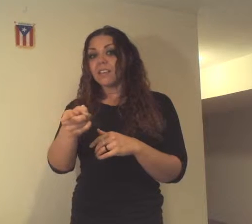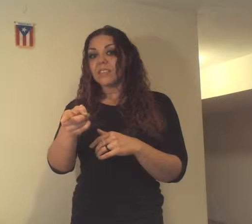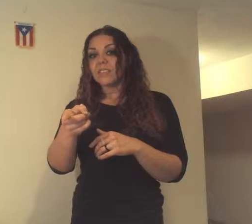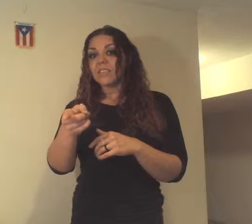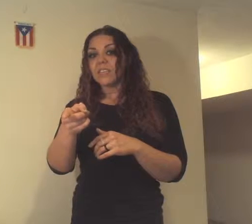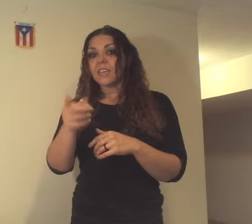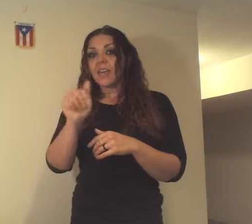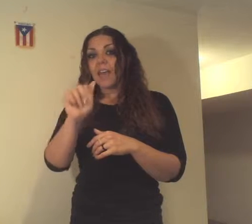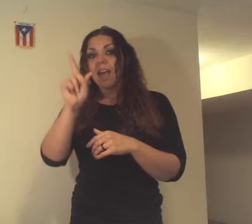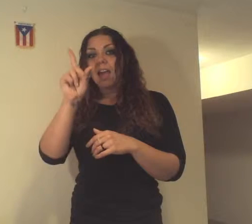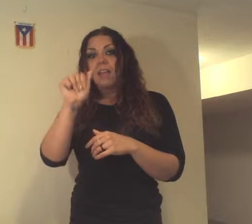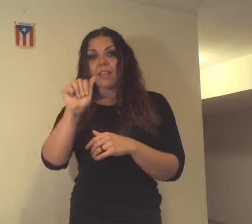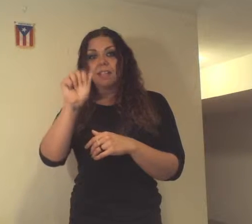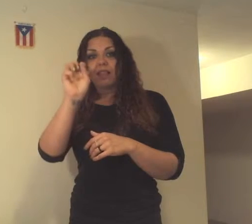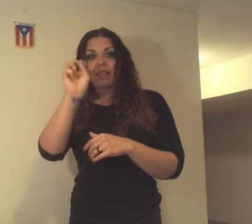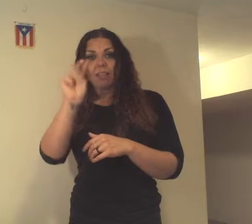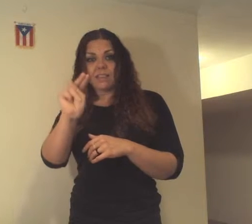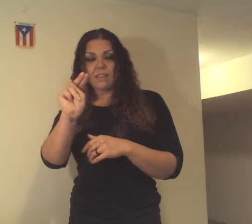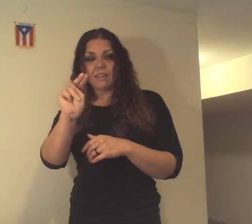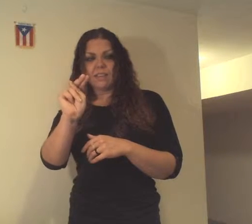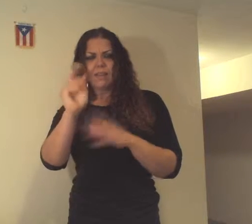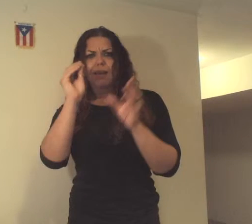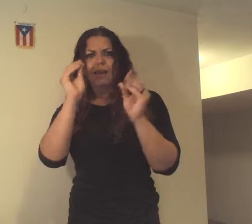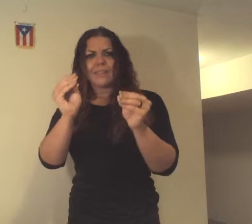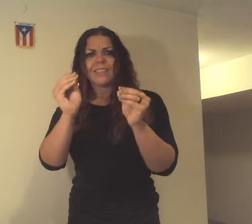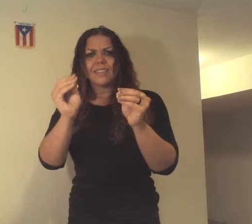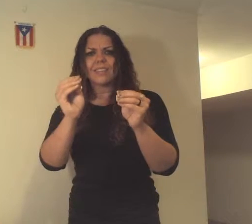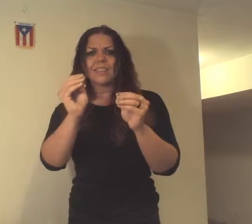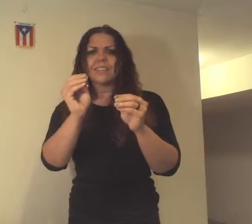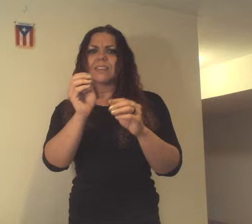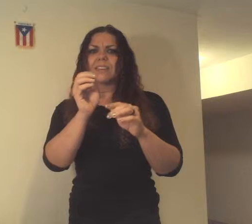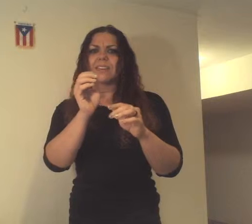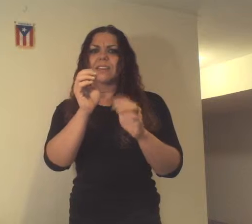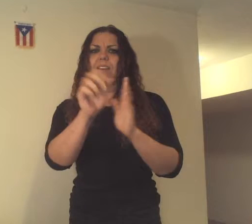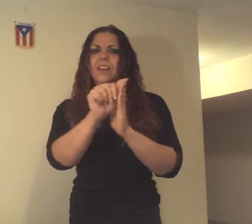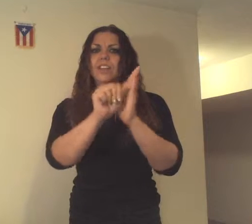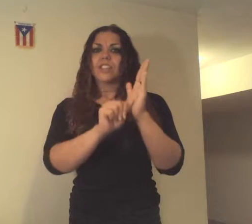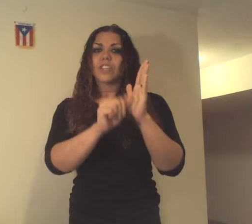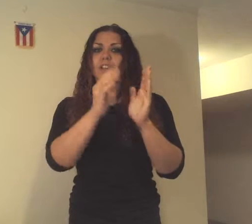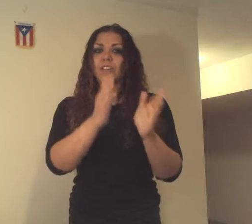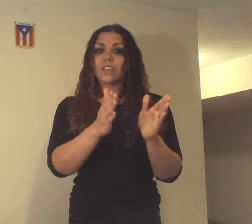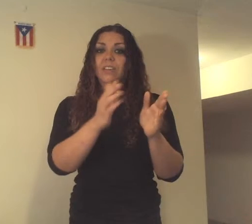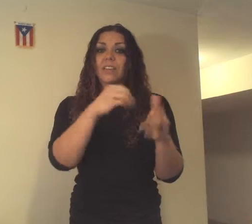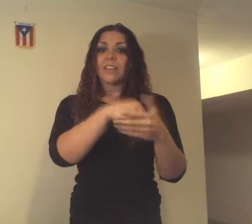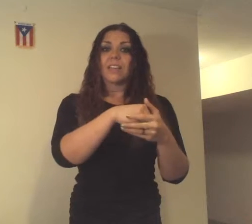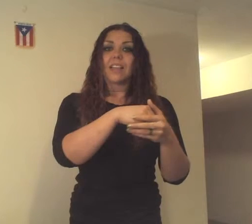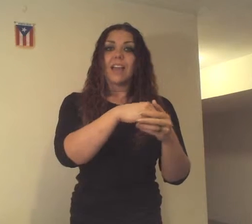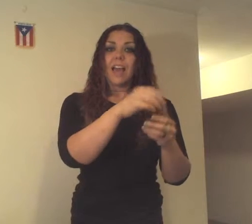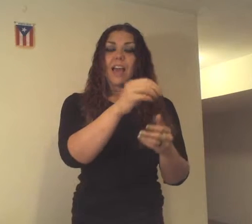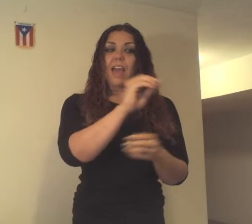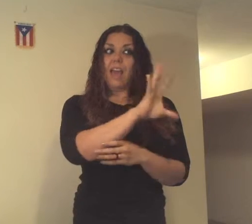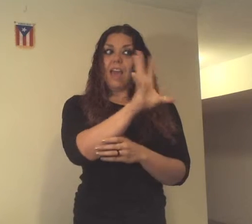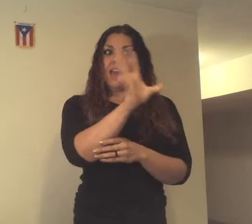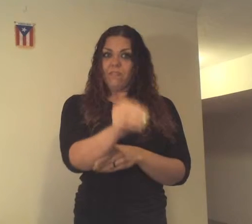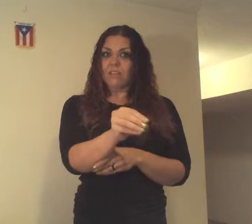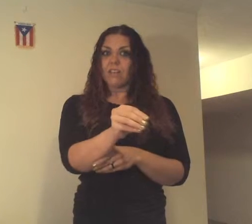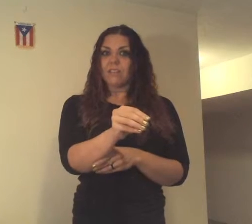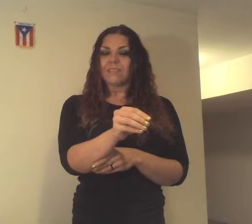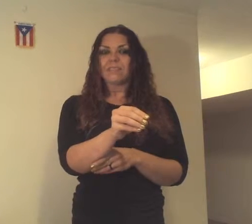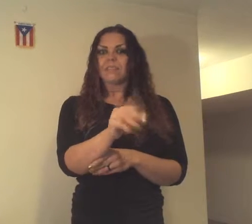Africa these basic fundamental skills necessary to do minimally invasive surgery. Very inspiring. But for